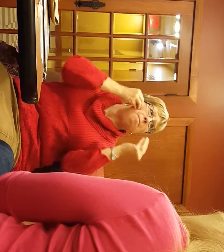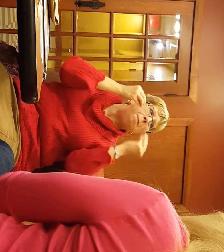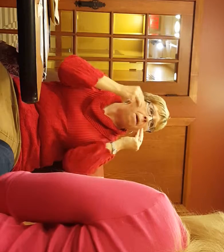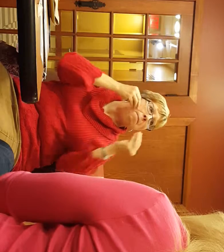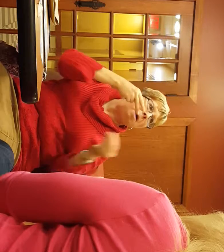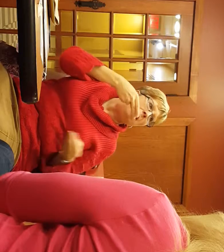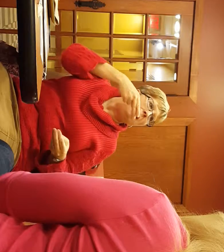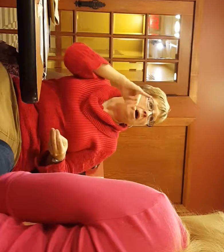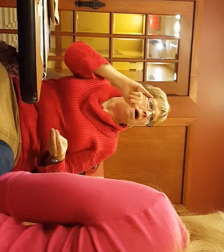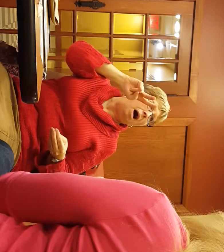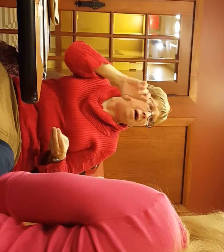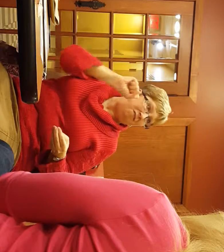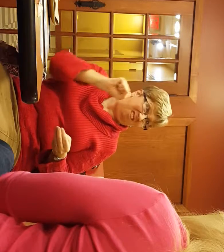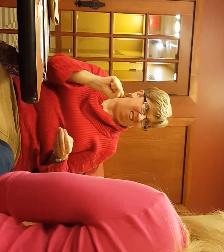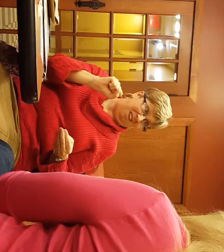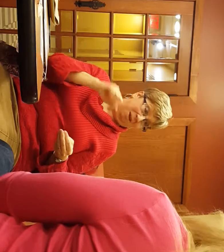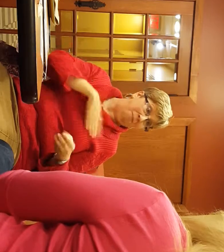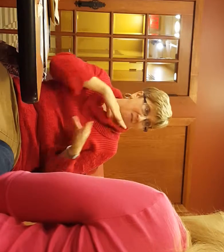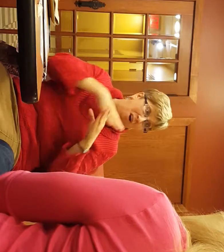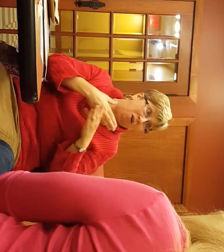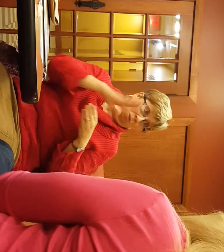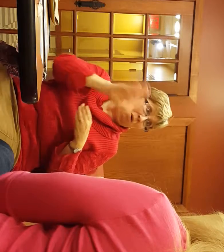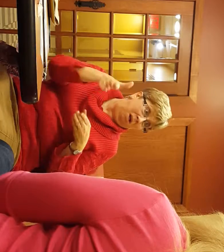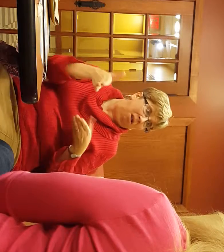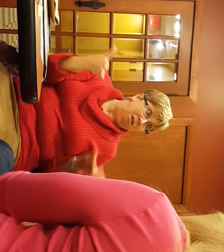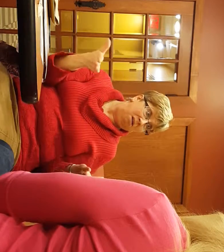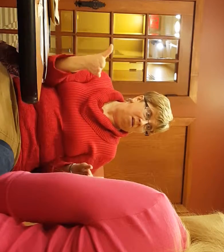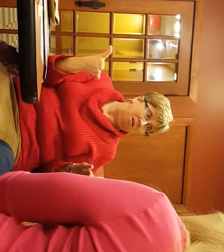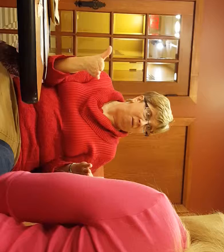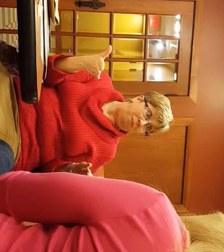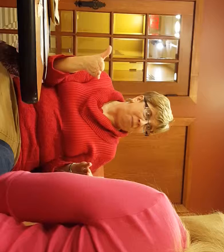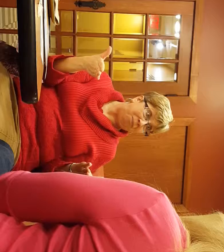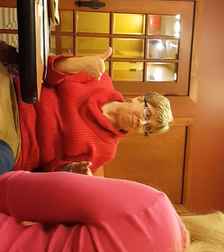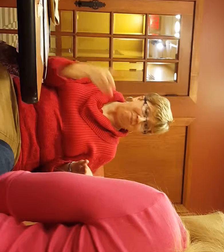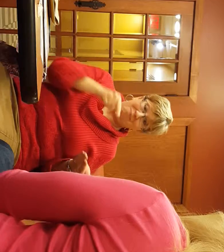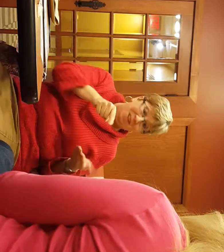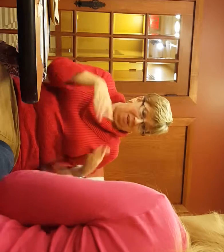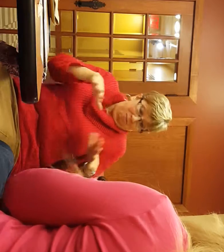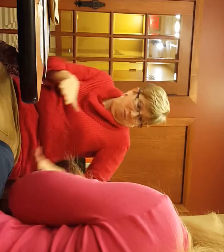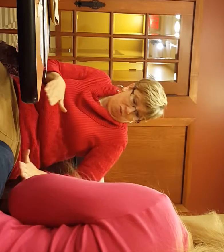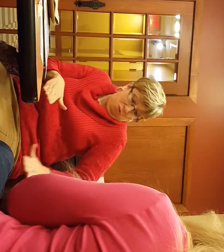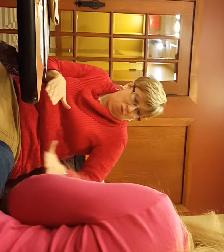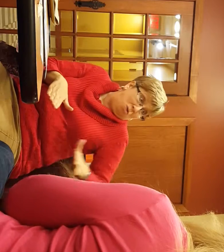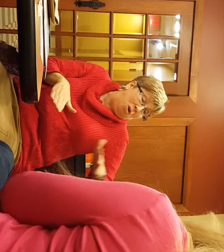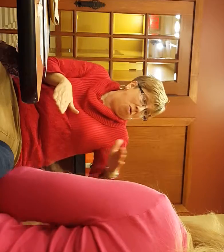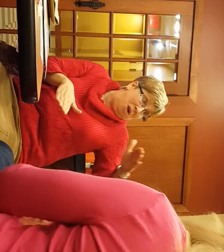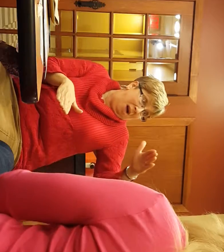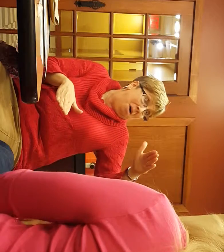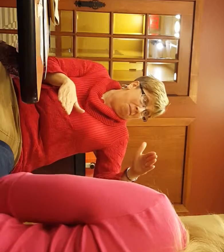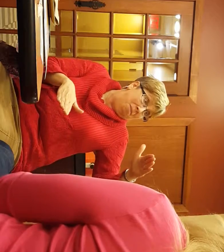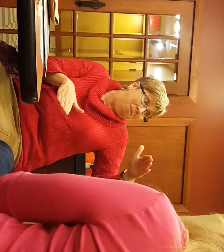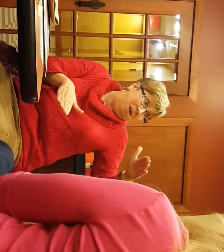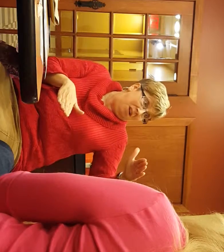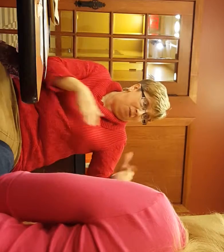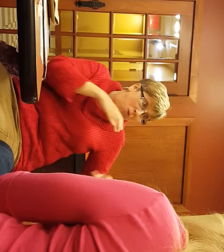it. And this is, this was just what she's had for the first 3 years of her life. She was 3 at the time.